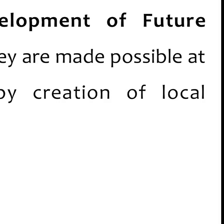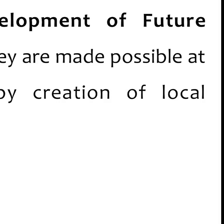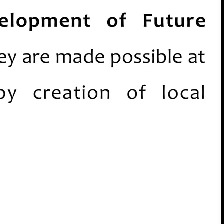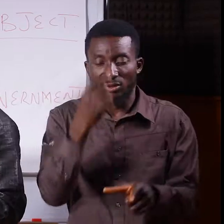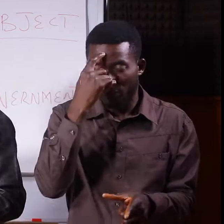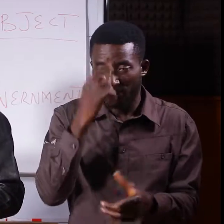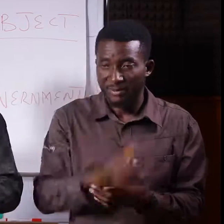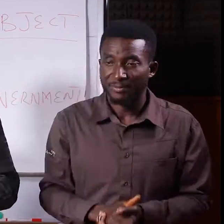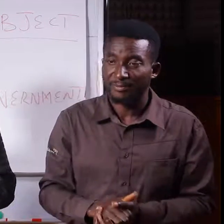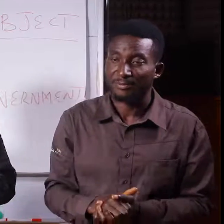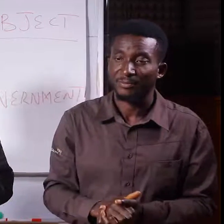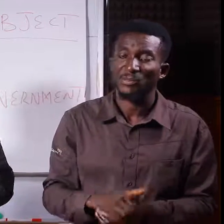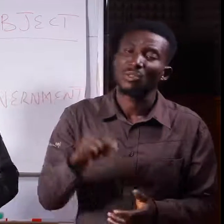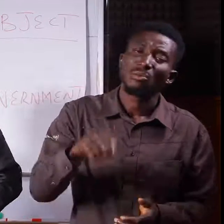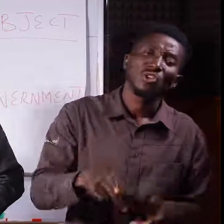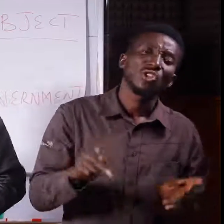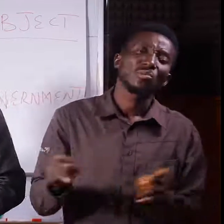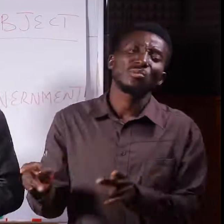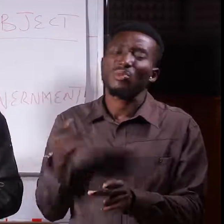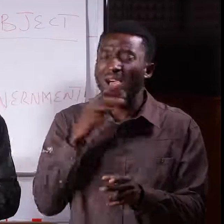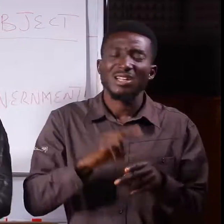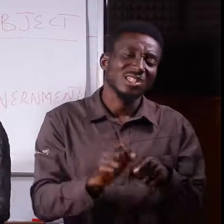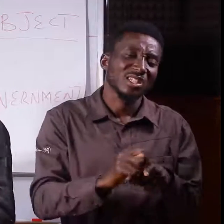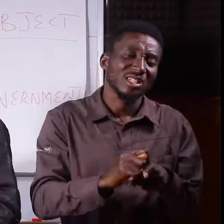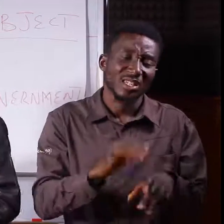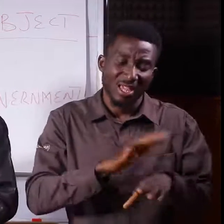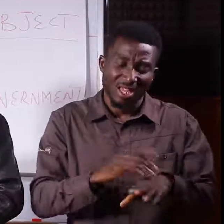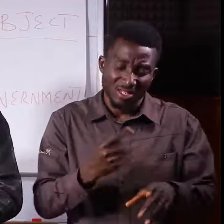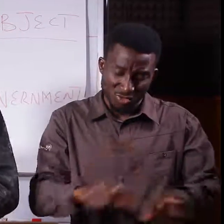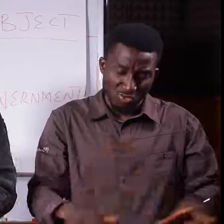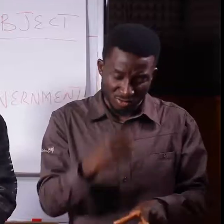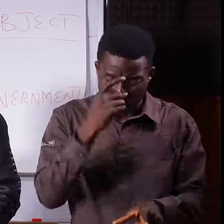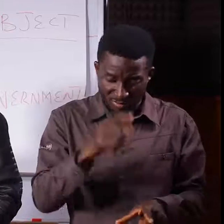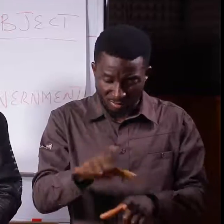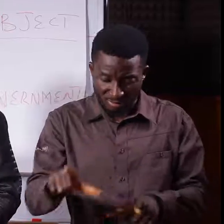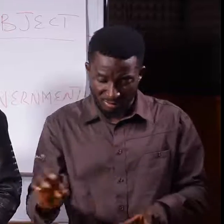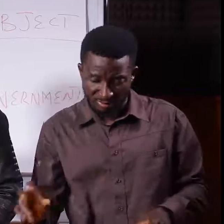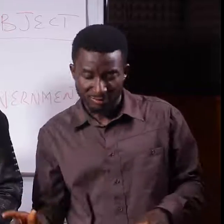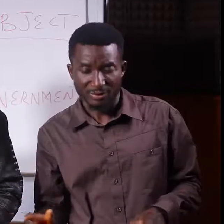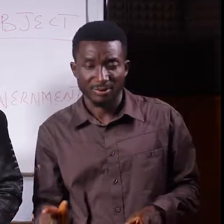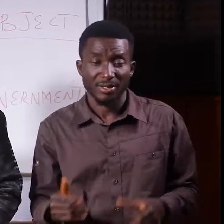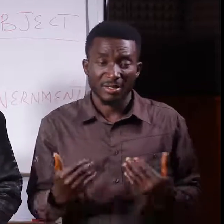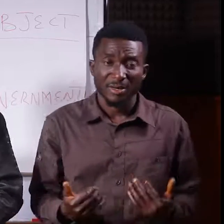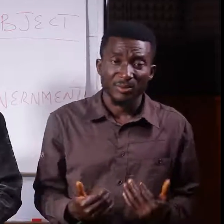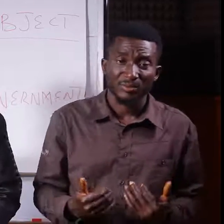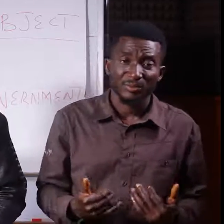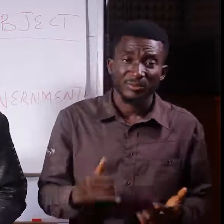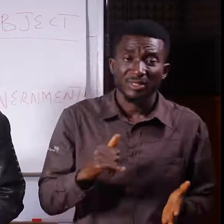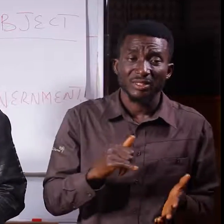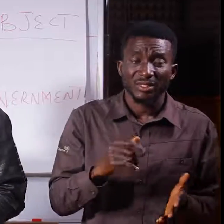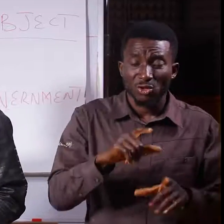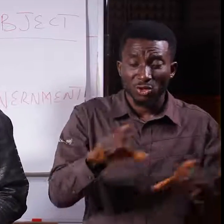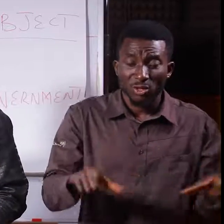government. So most people are being trained at the local level. Local government, in other words, can be